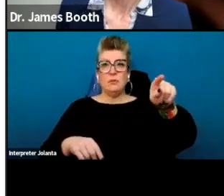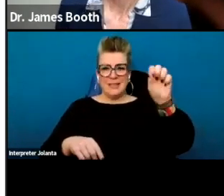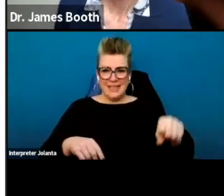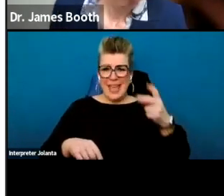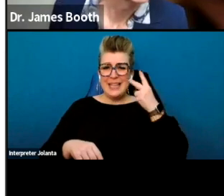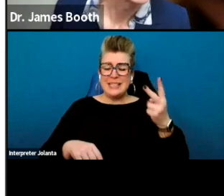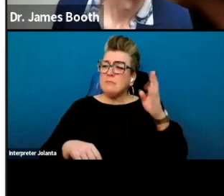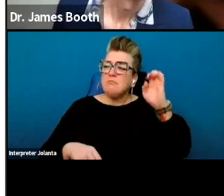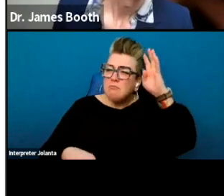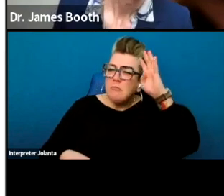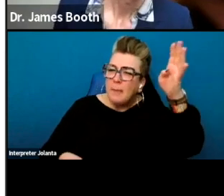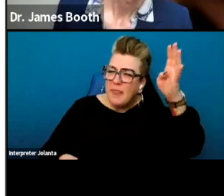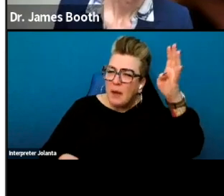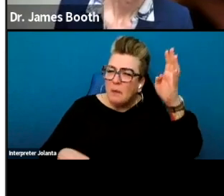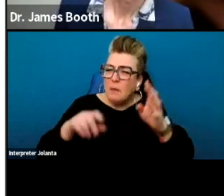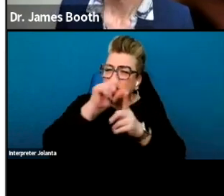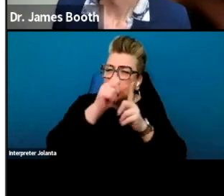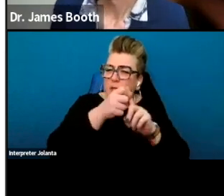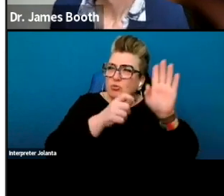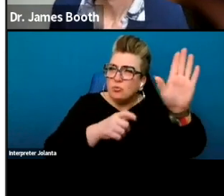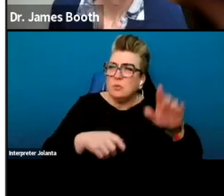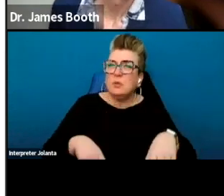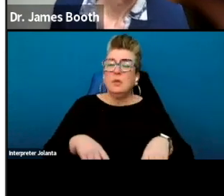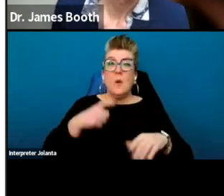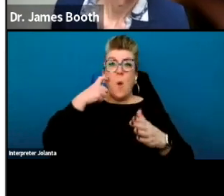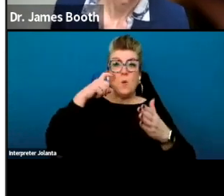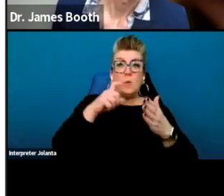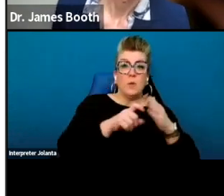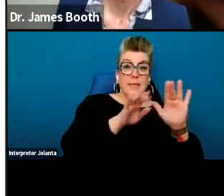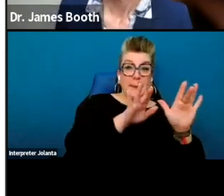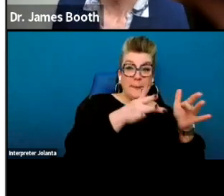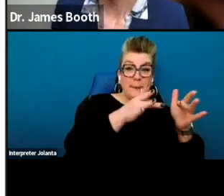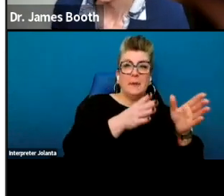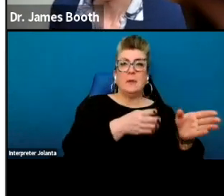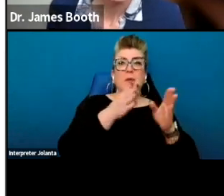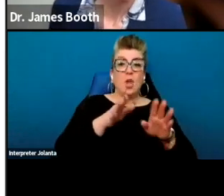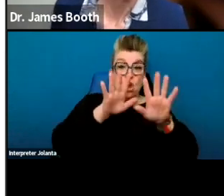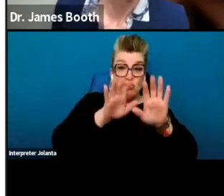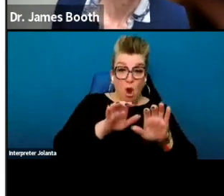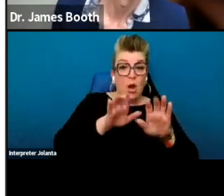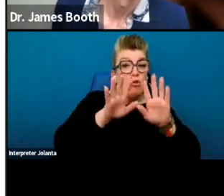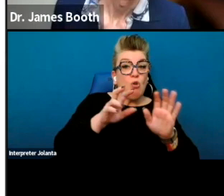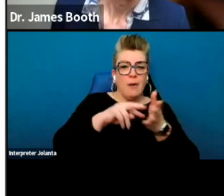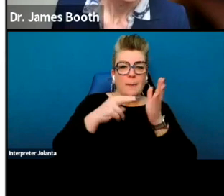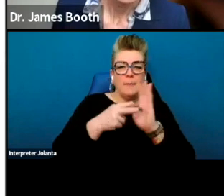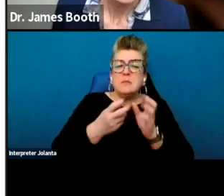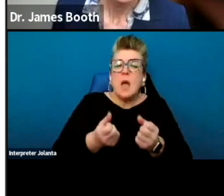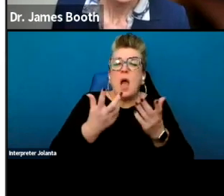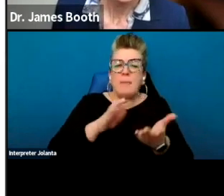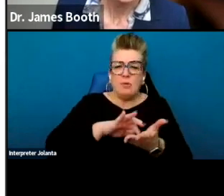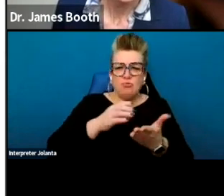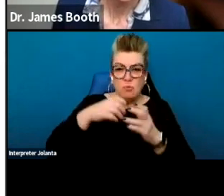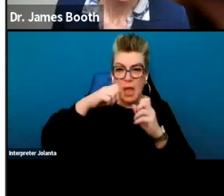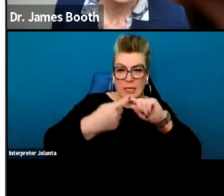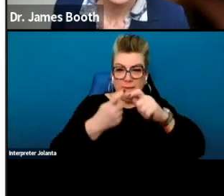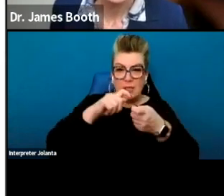a hypothetical situation, and the darkness of the voxel represents kind of amount of activation. So if you look at